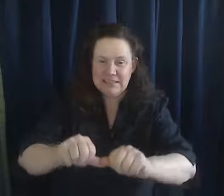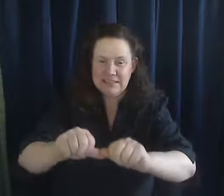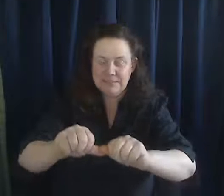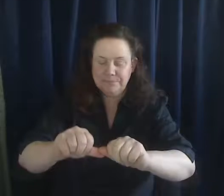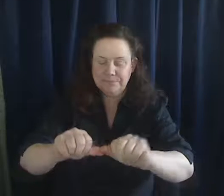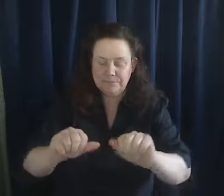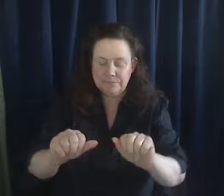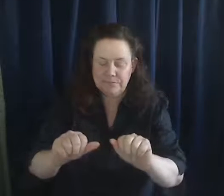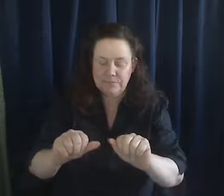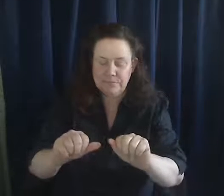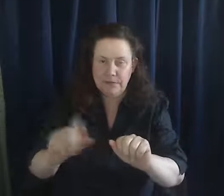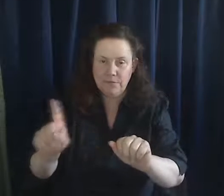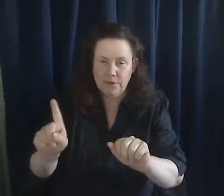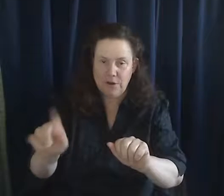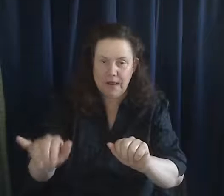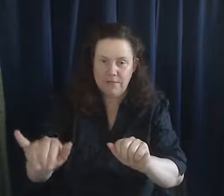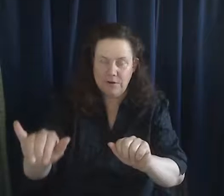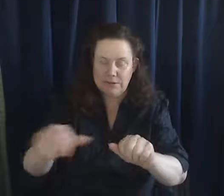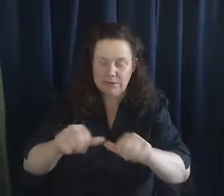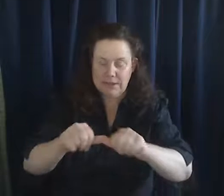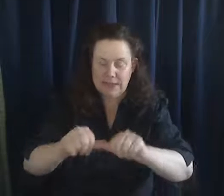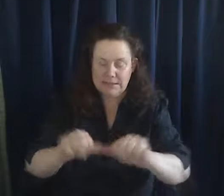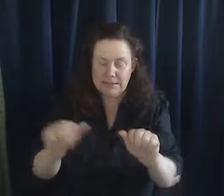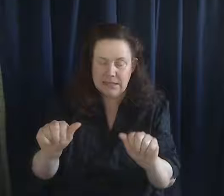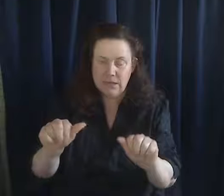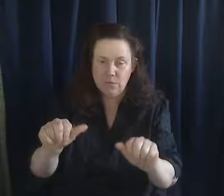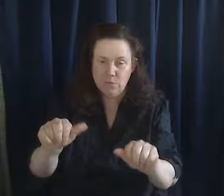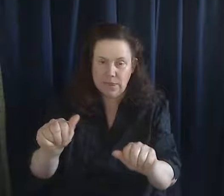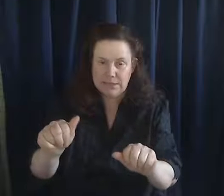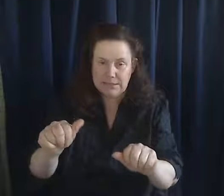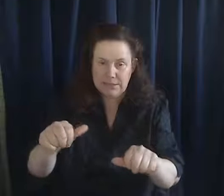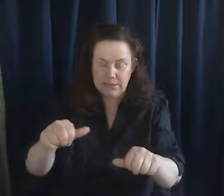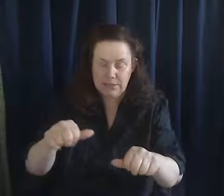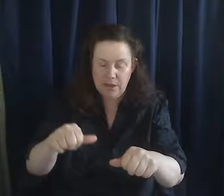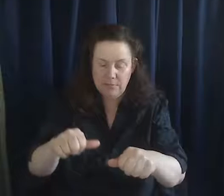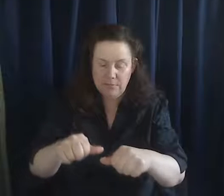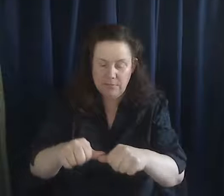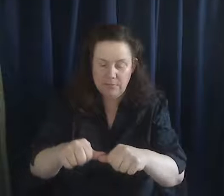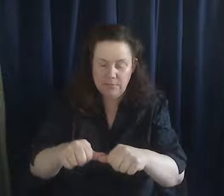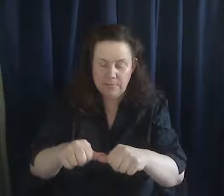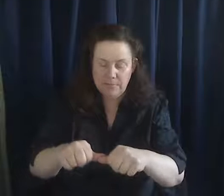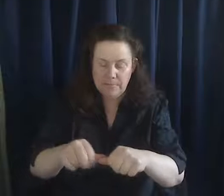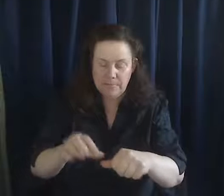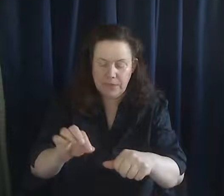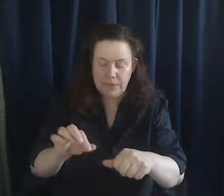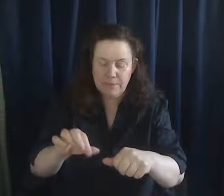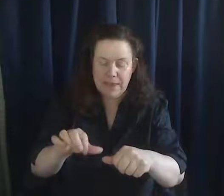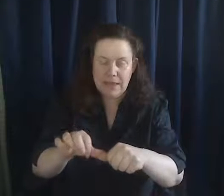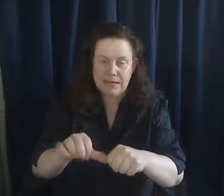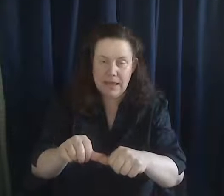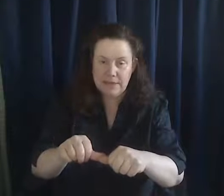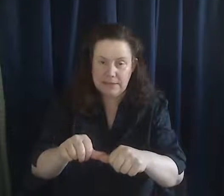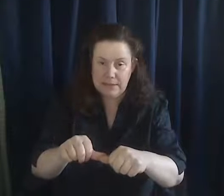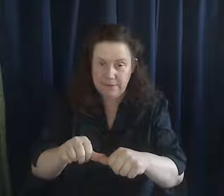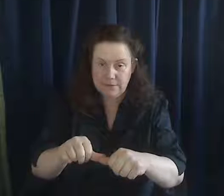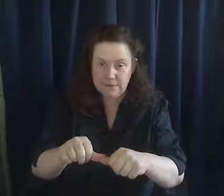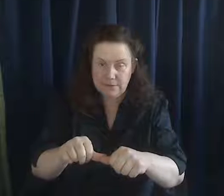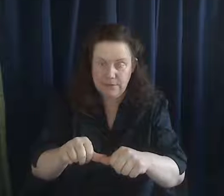lasts forever. So lasts, right thumb, the thumb pad on the left